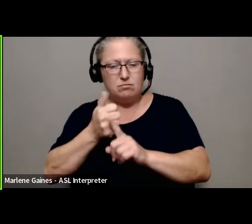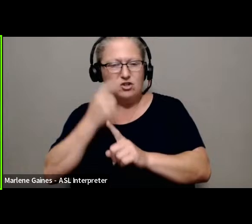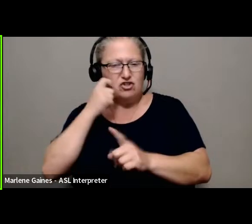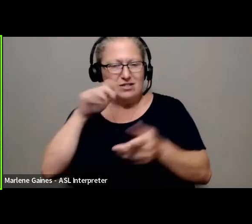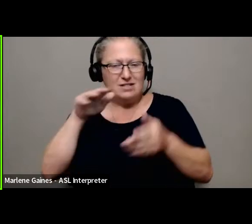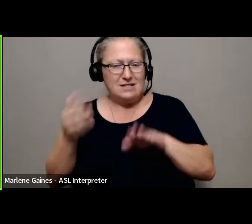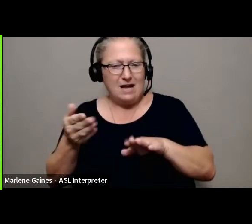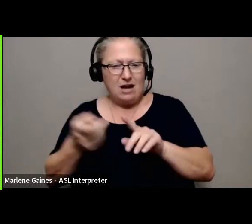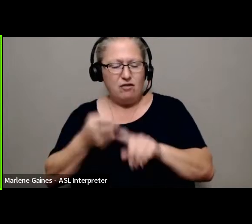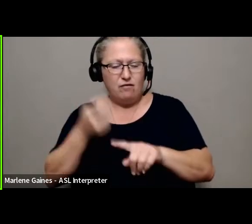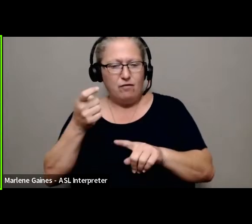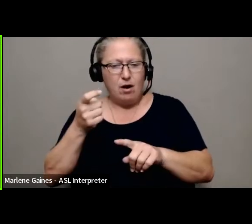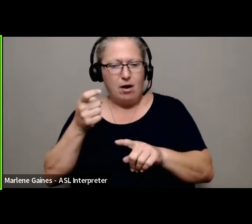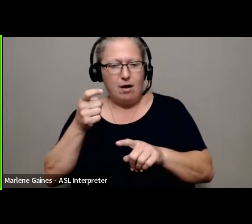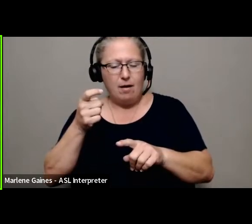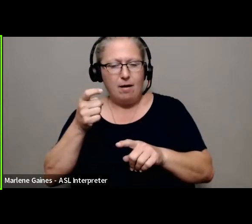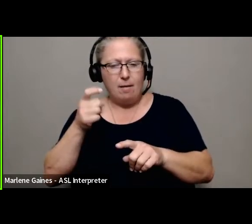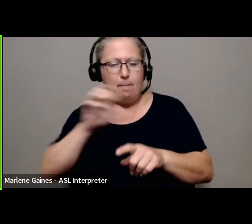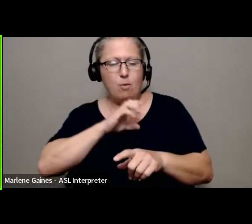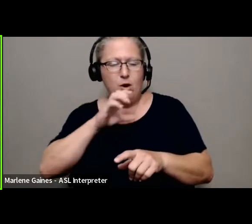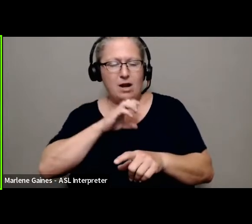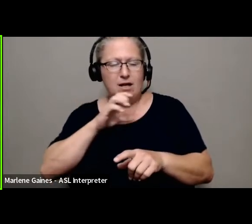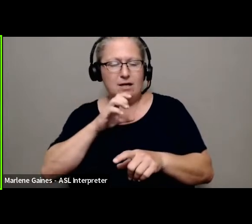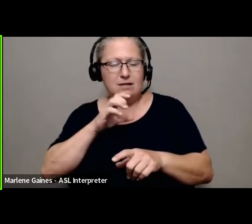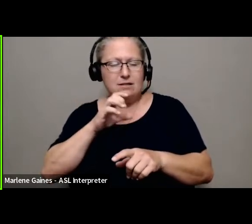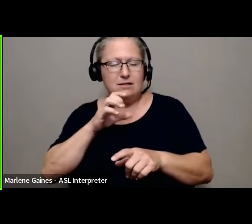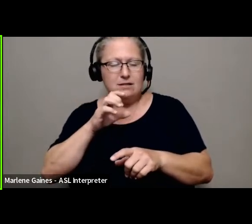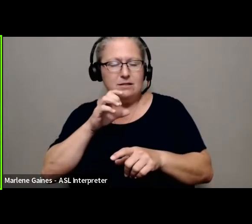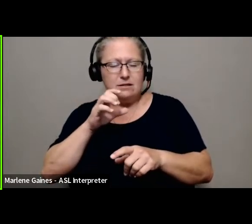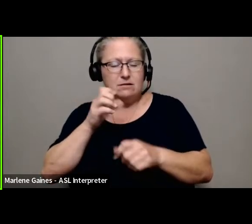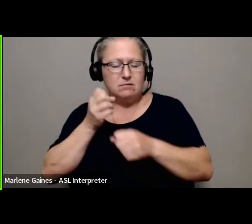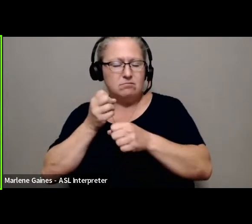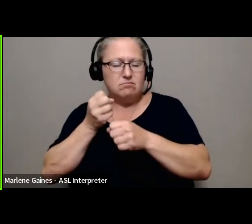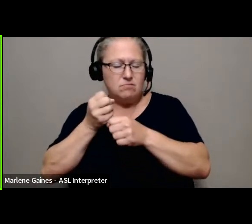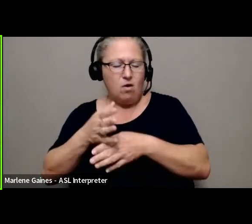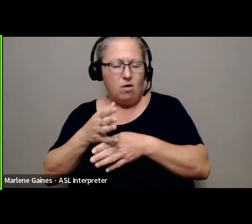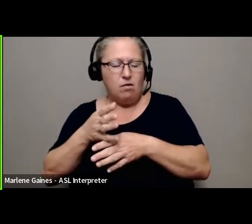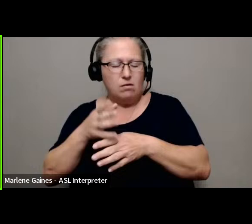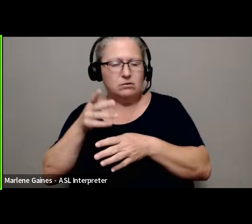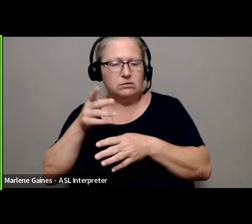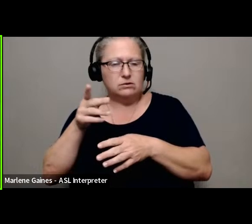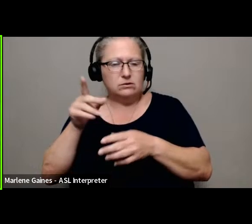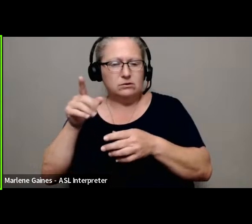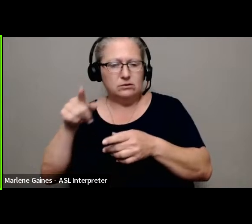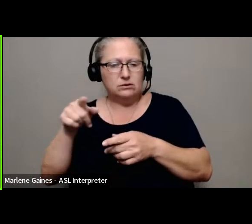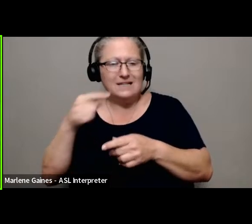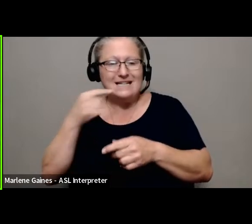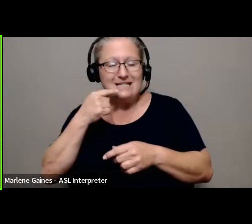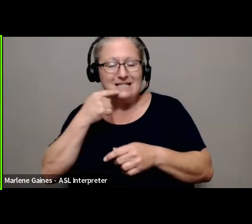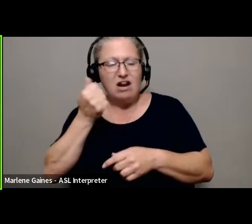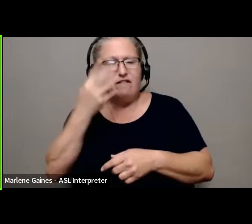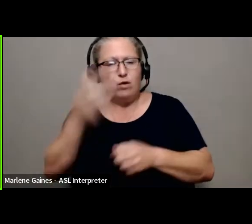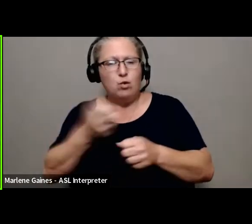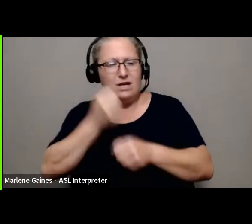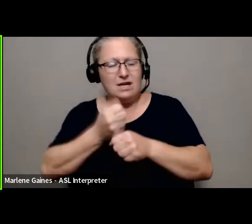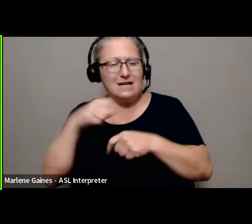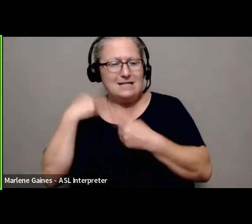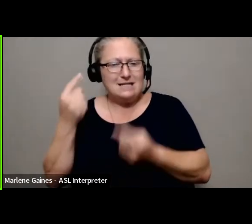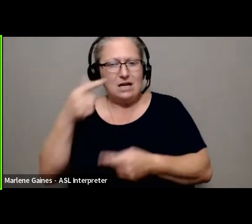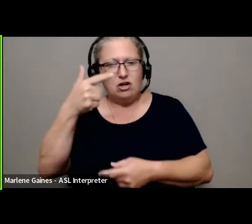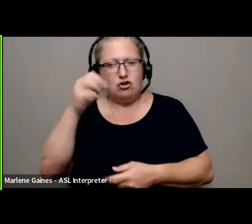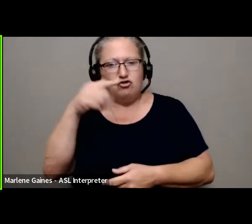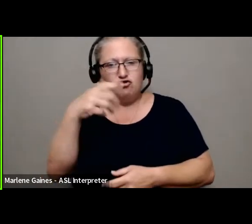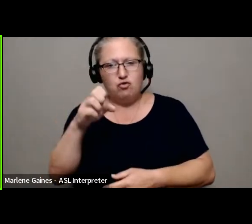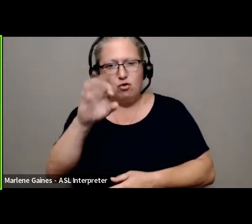died from wounds inflicted by police. And he said that it had been a few years since George Floyd